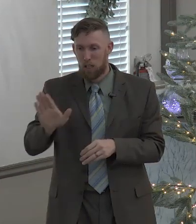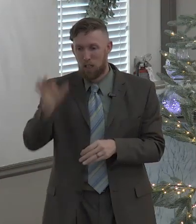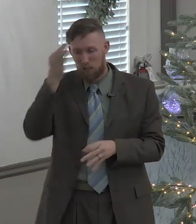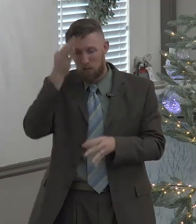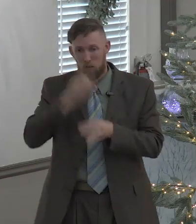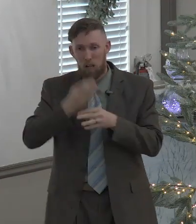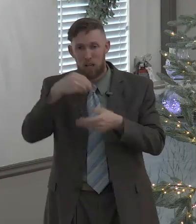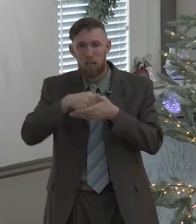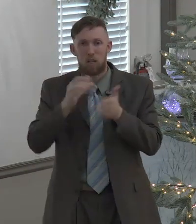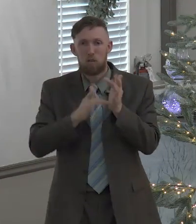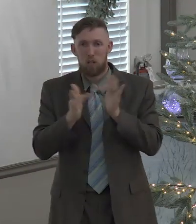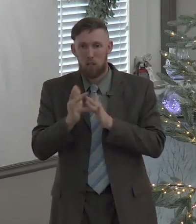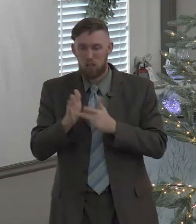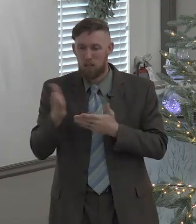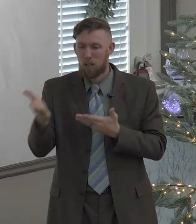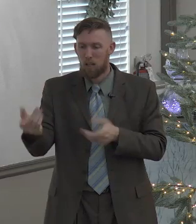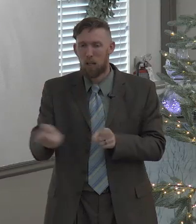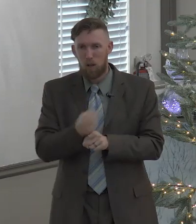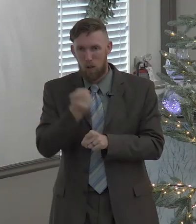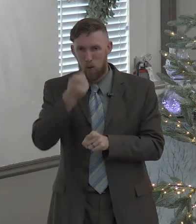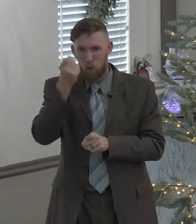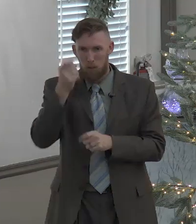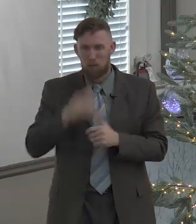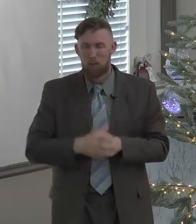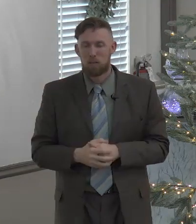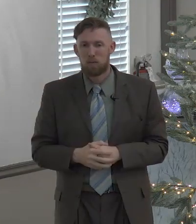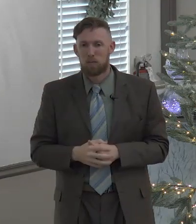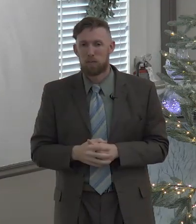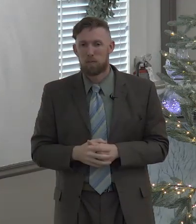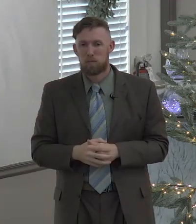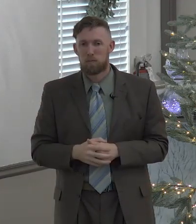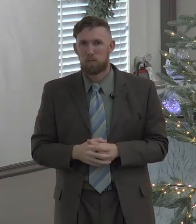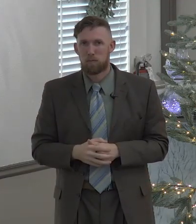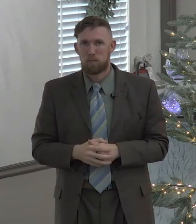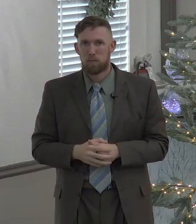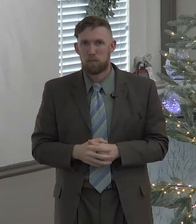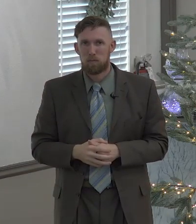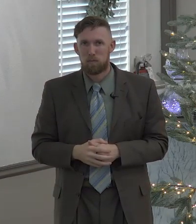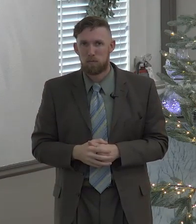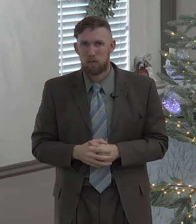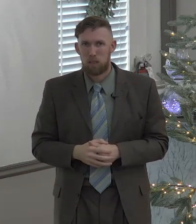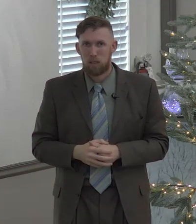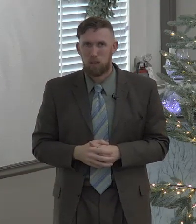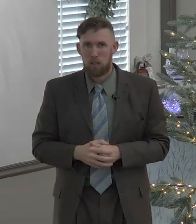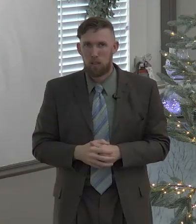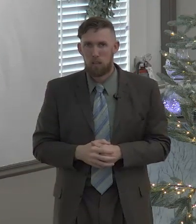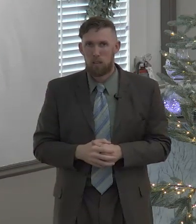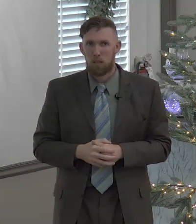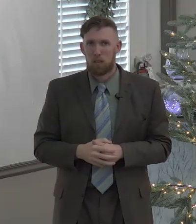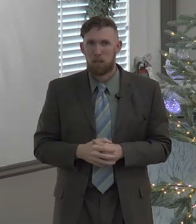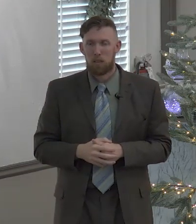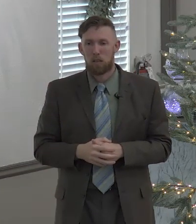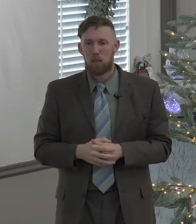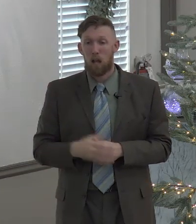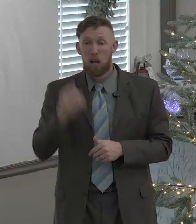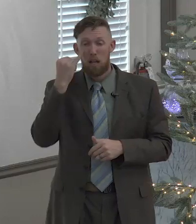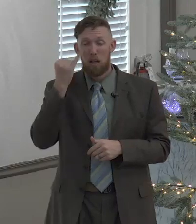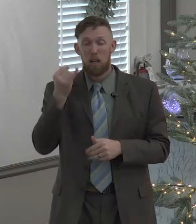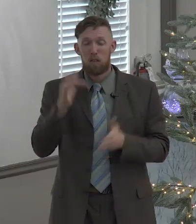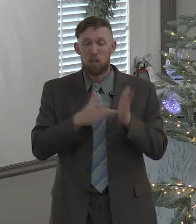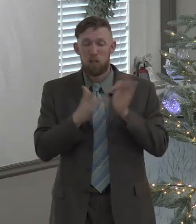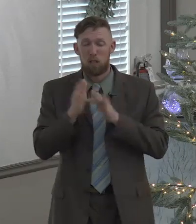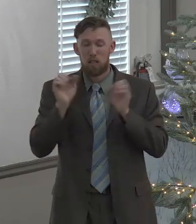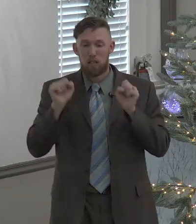Because of his faith, rooted in the Lord Jesus, he won. Now let me ask you